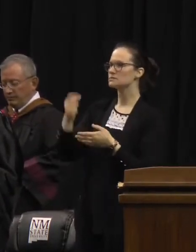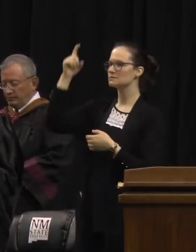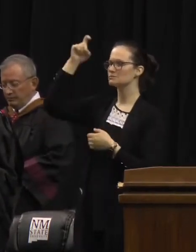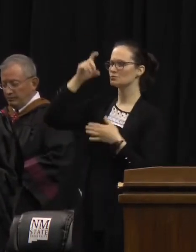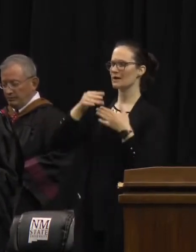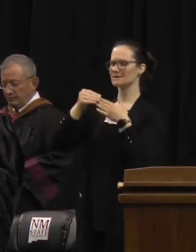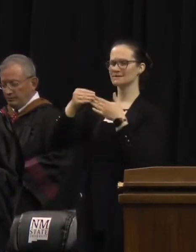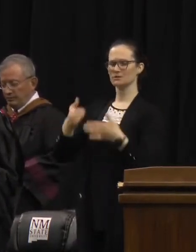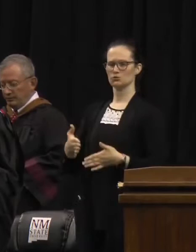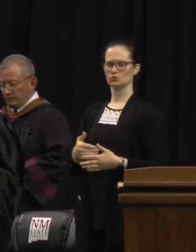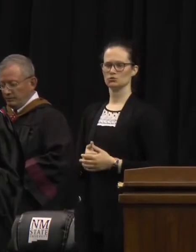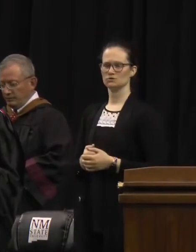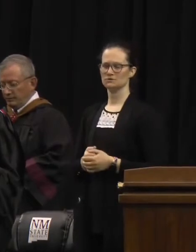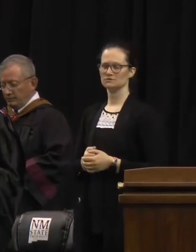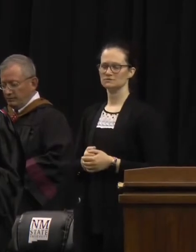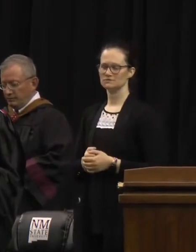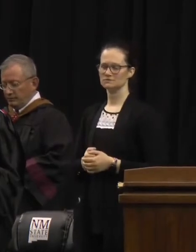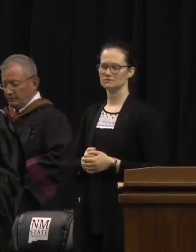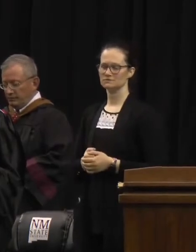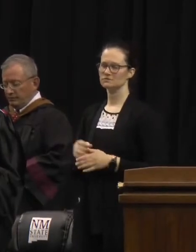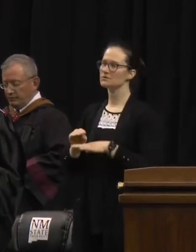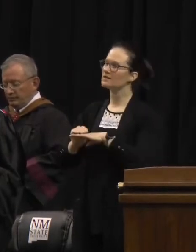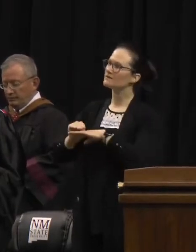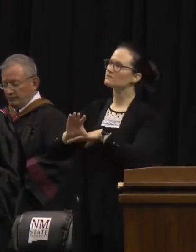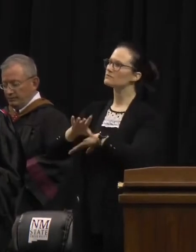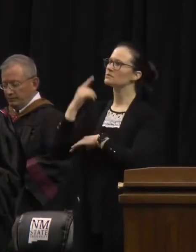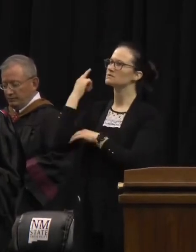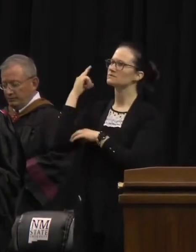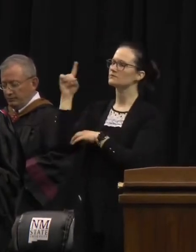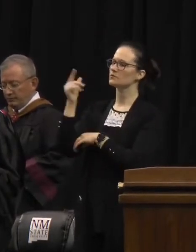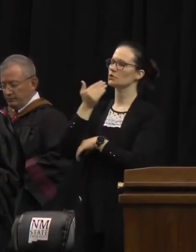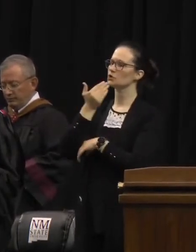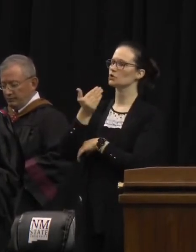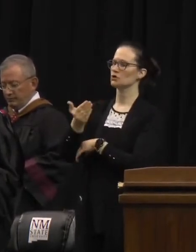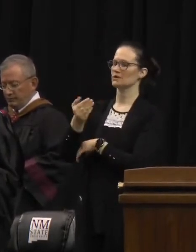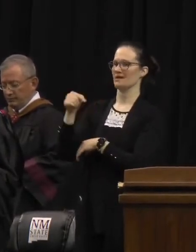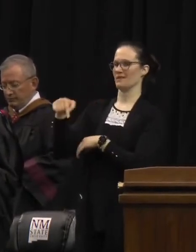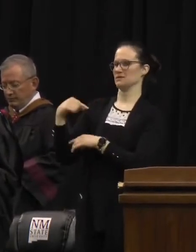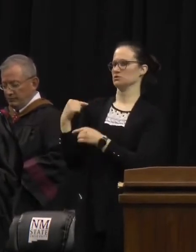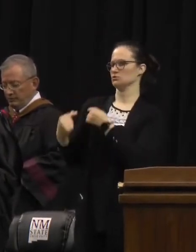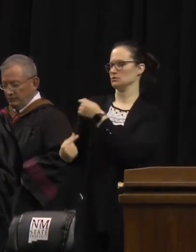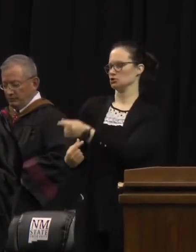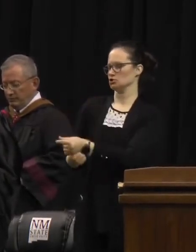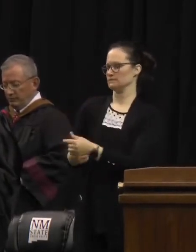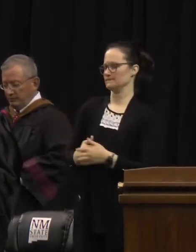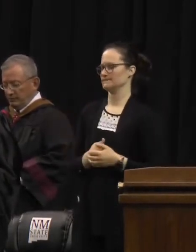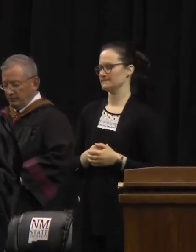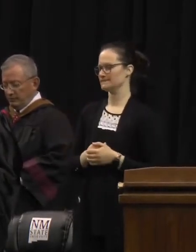to influence for good in this generation.